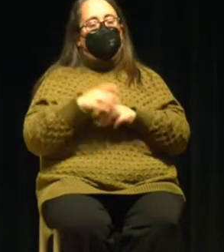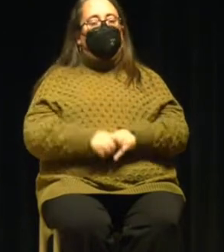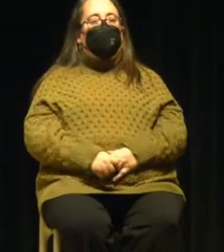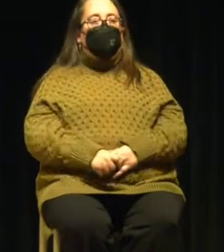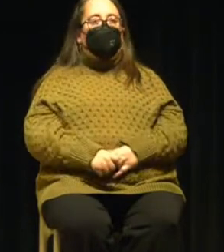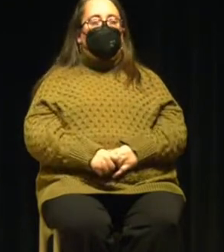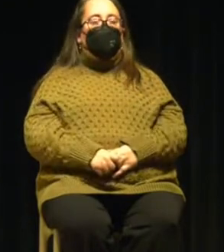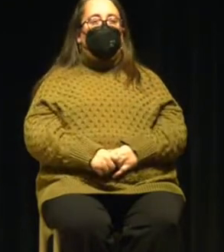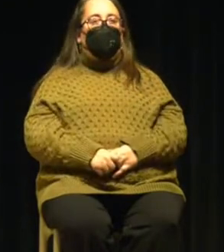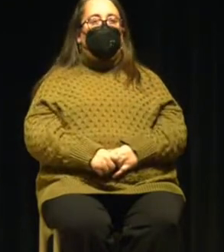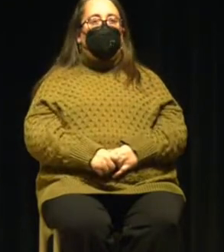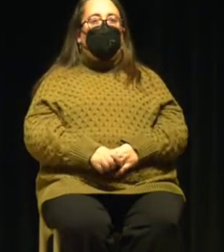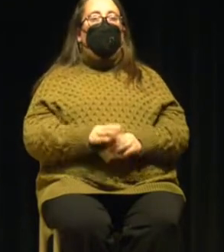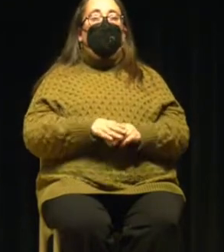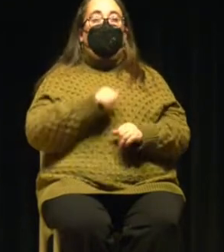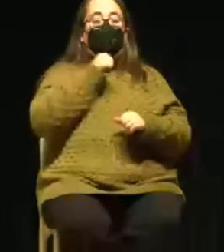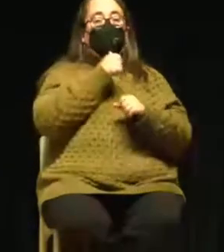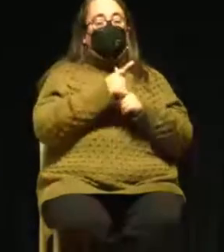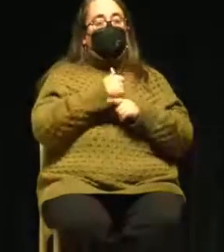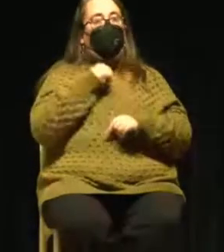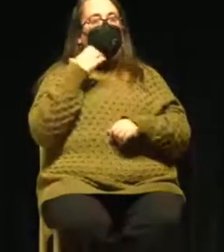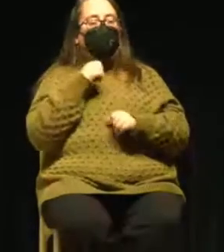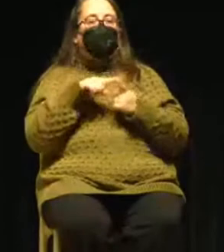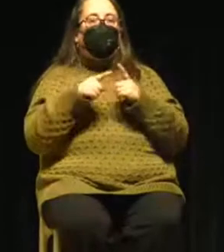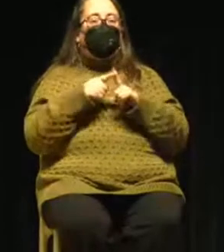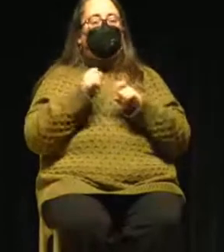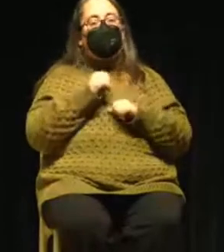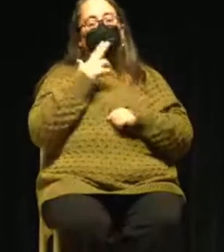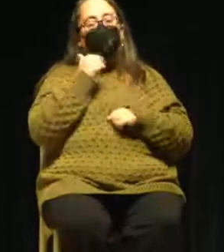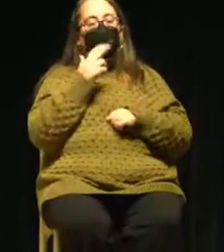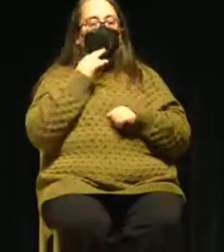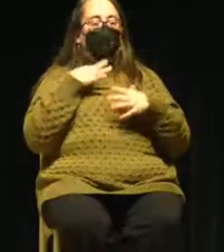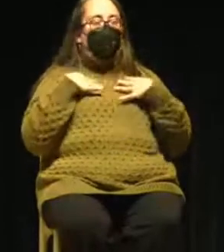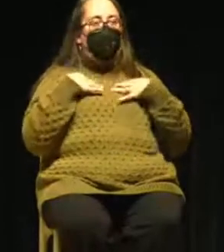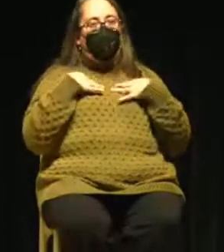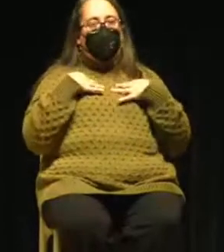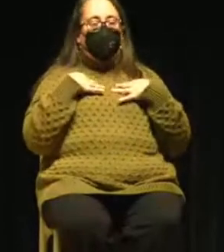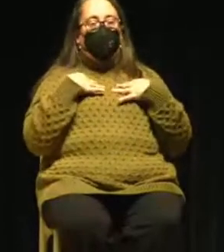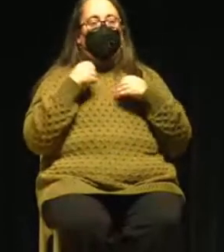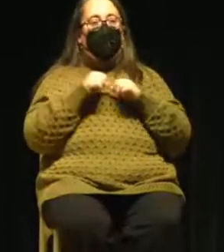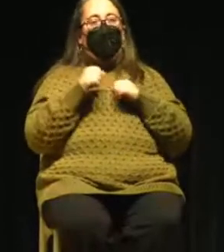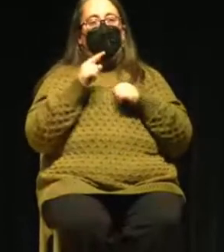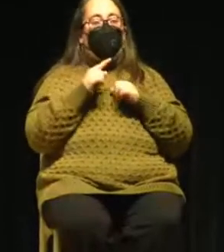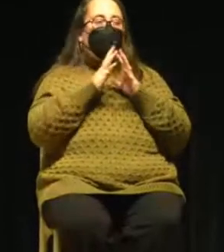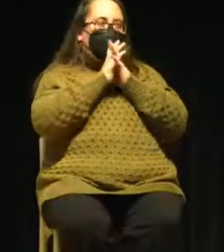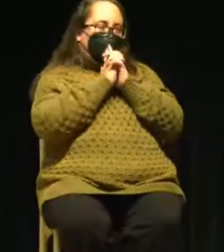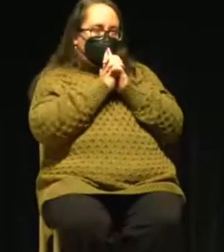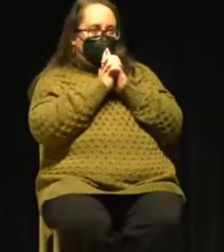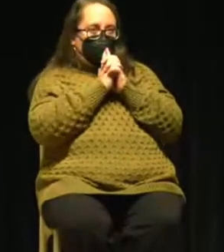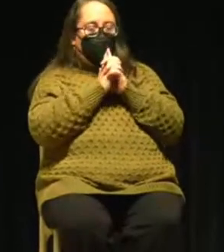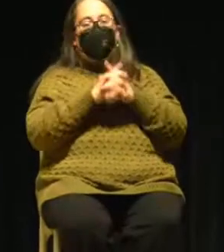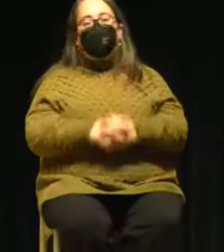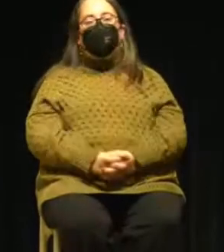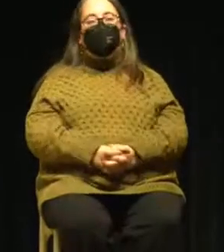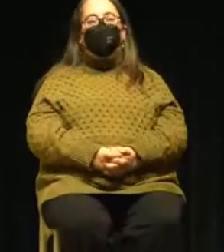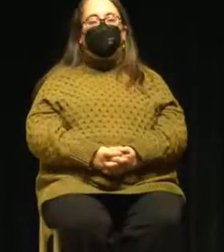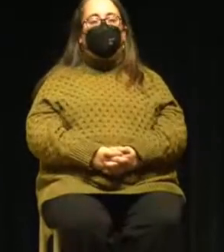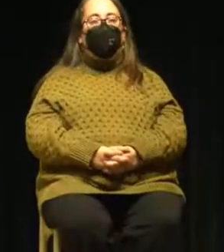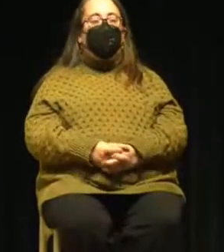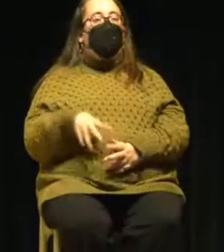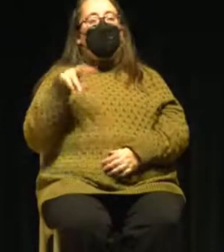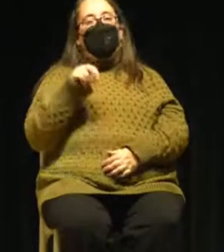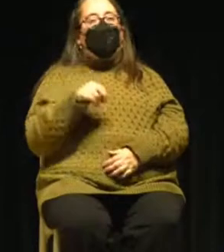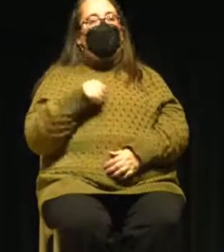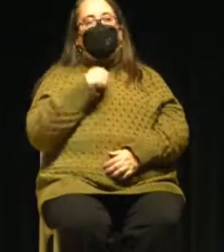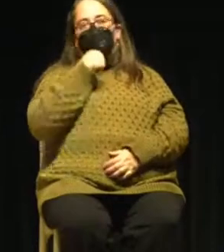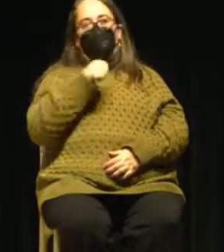just, and in the meantime, my sister and my cousins, all my friends were like doing all these cute poses and everybody's like a Charlie's Angel or whatever. And I was like, no, I